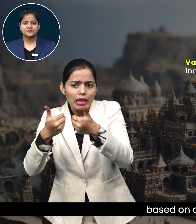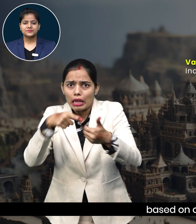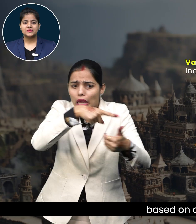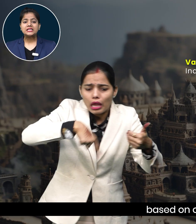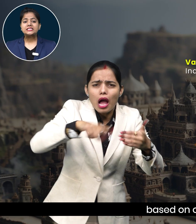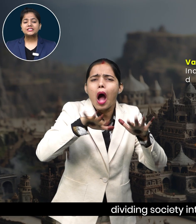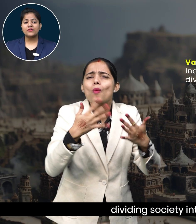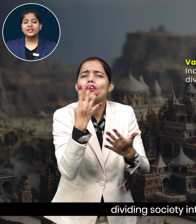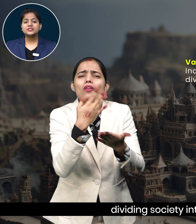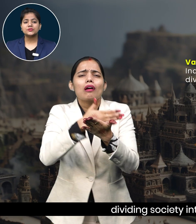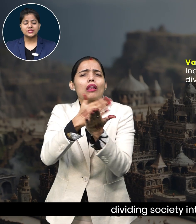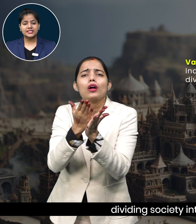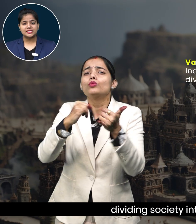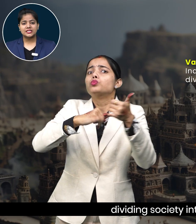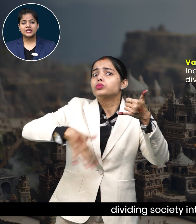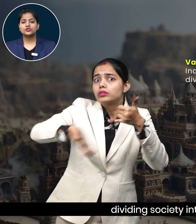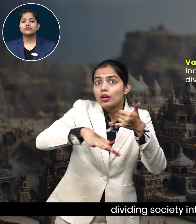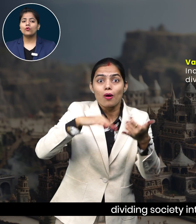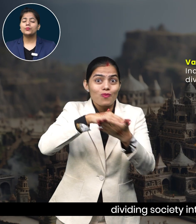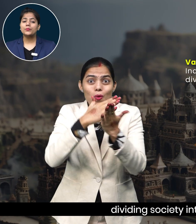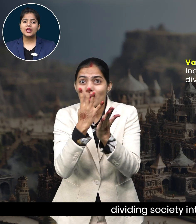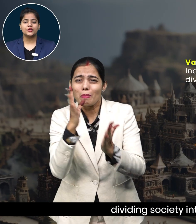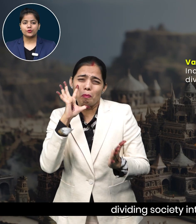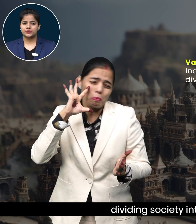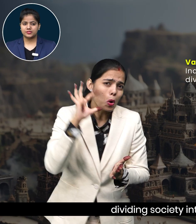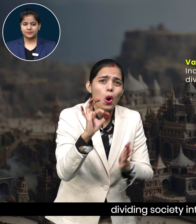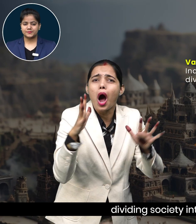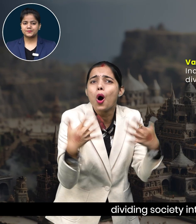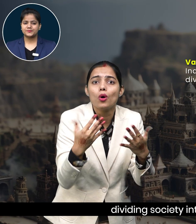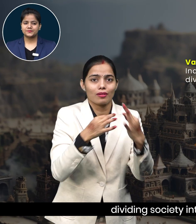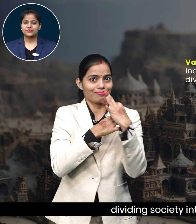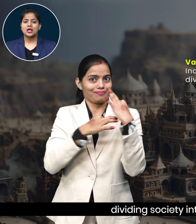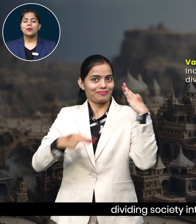occupations, dividing society into four main groups: